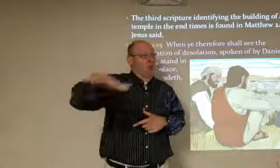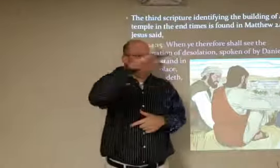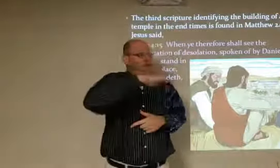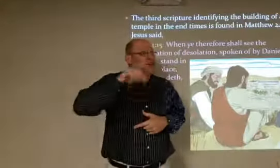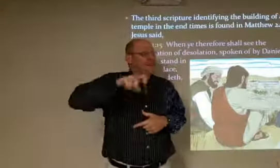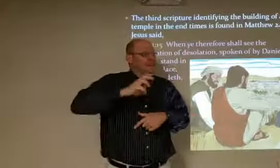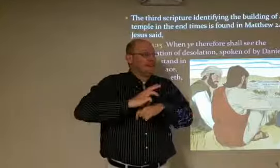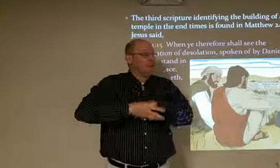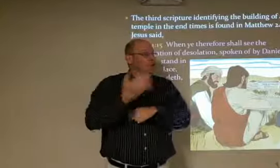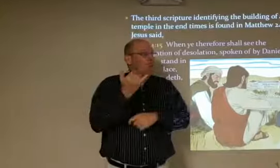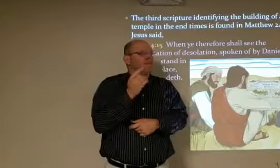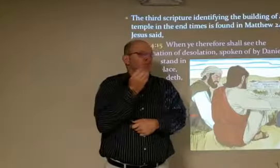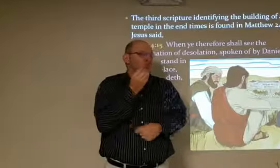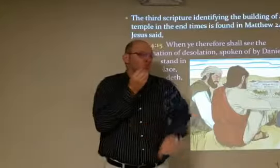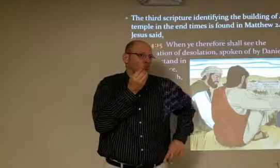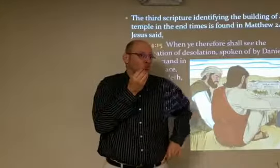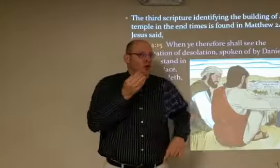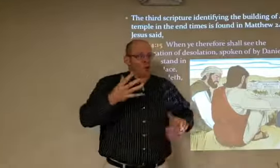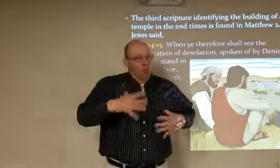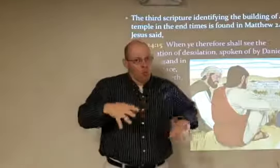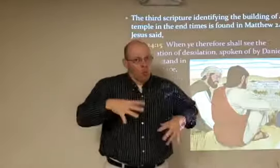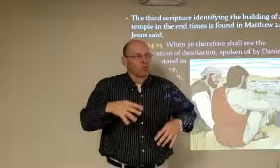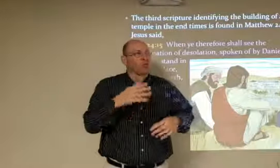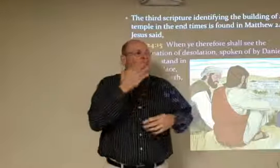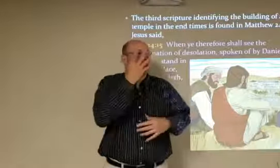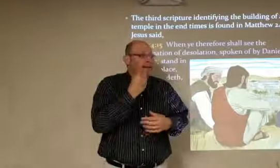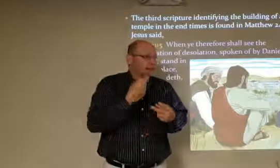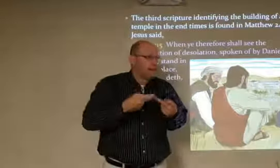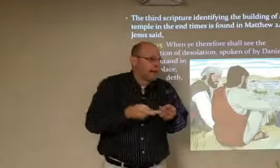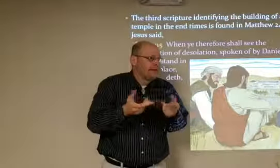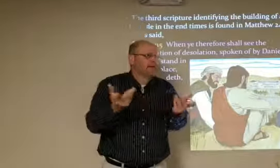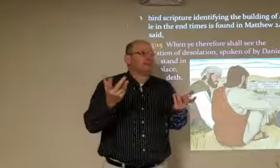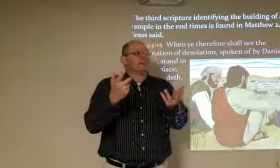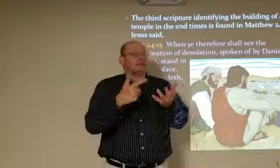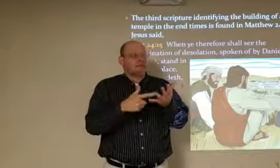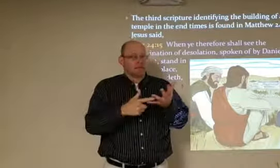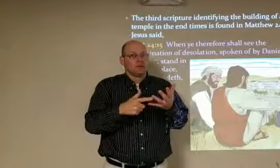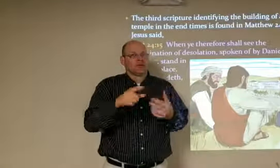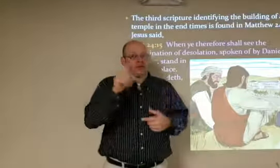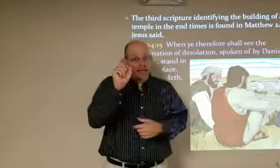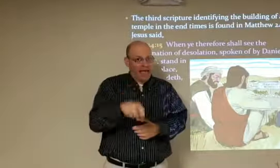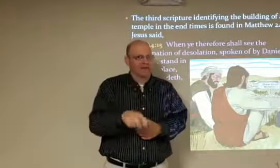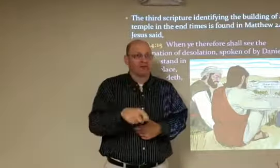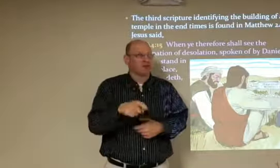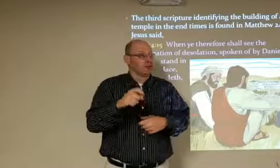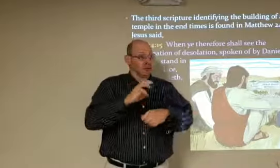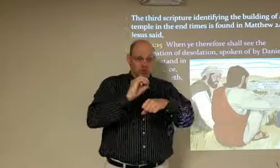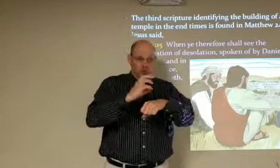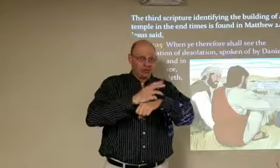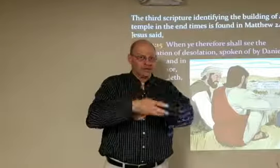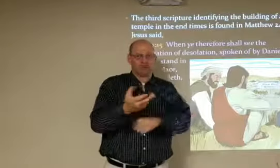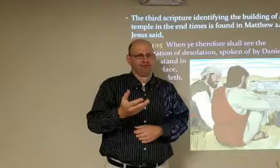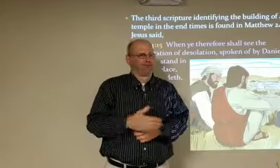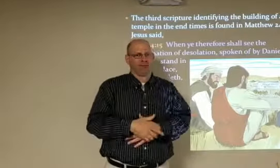So why would this be? Why people are going to need to take that mark? Because it's going to be food and shelter